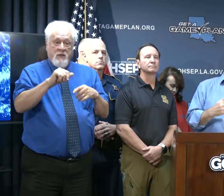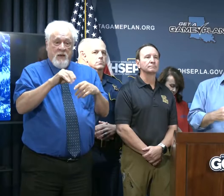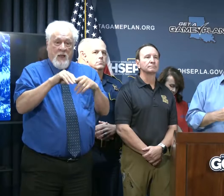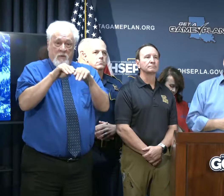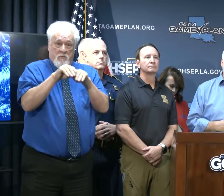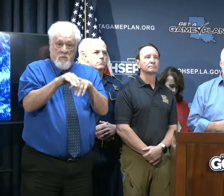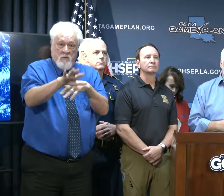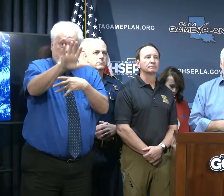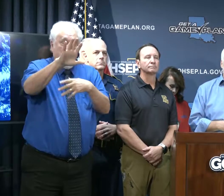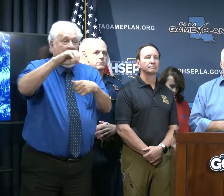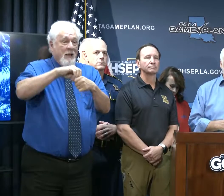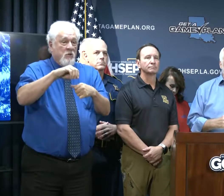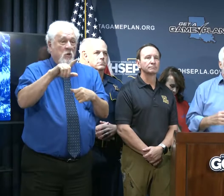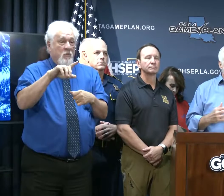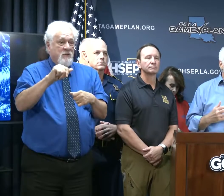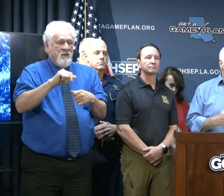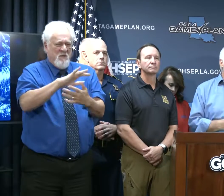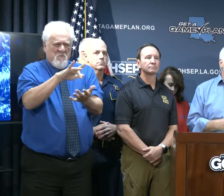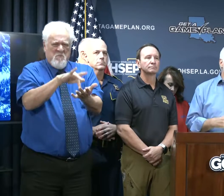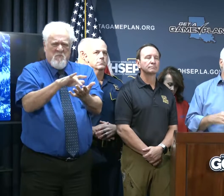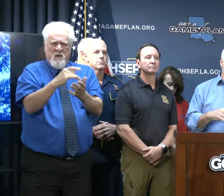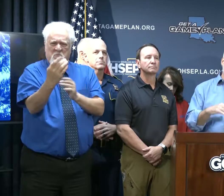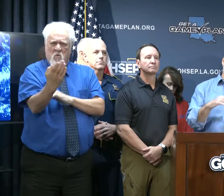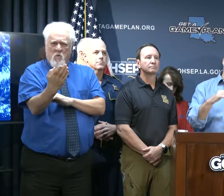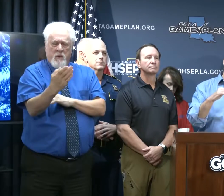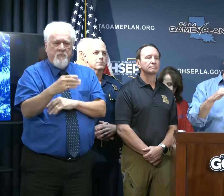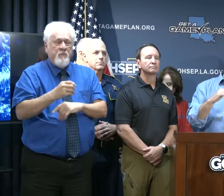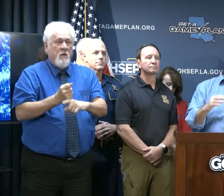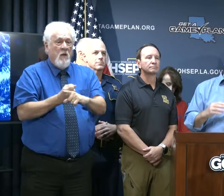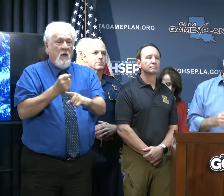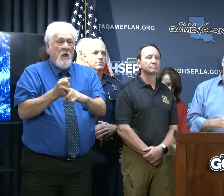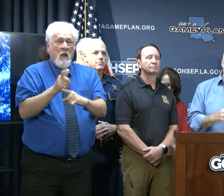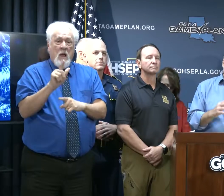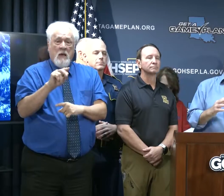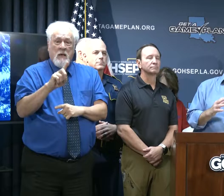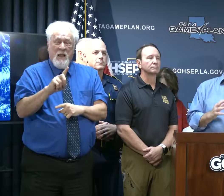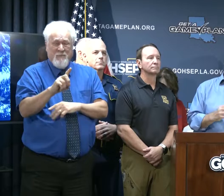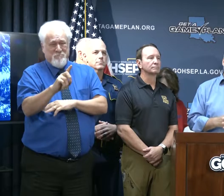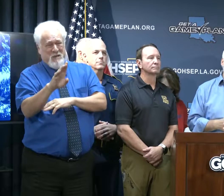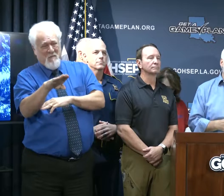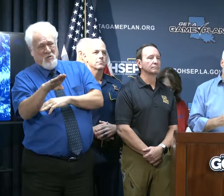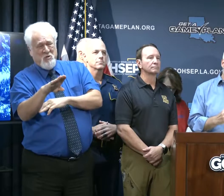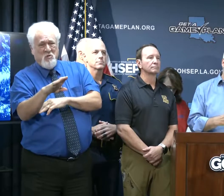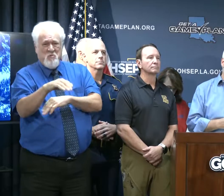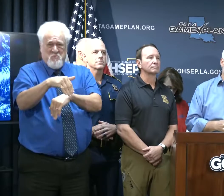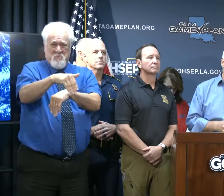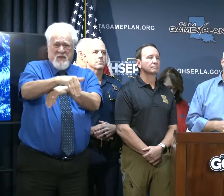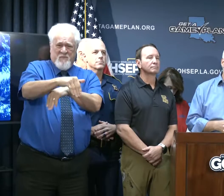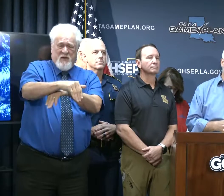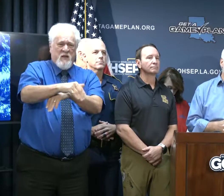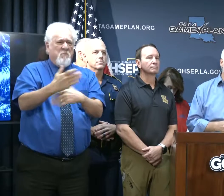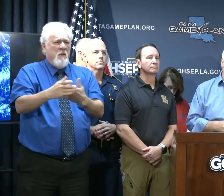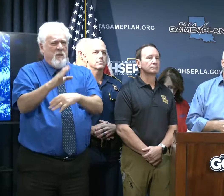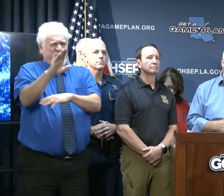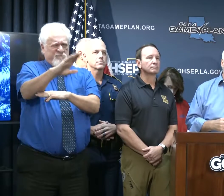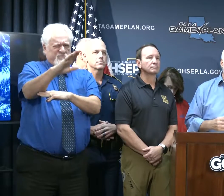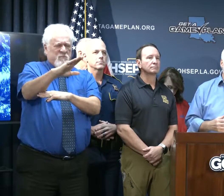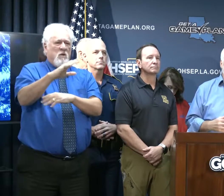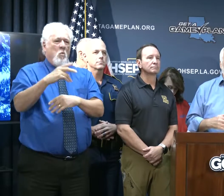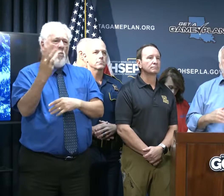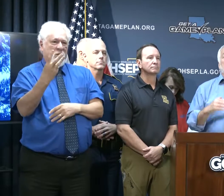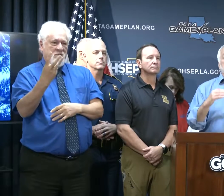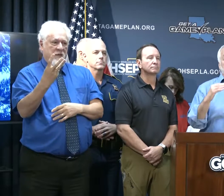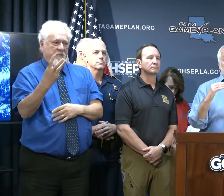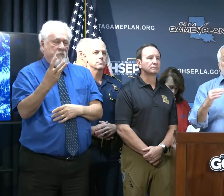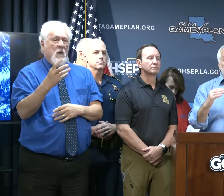the mid-morning hours. Landfall looks to be during the afternoon or early evening, but probably mid-afternoon on